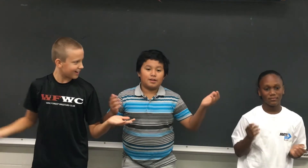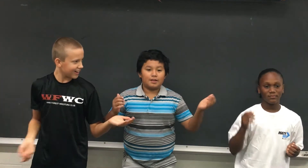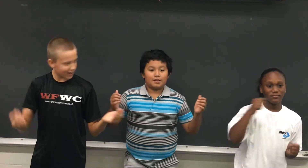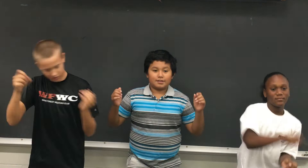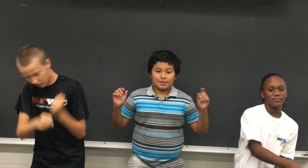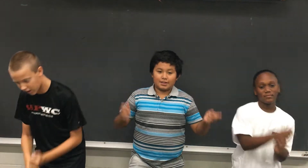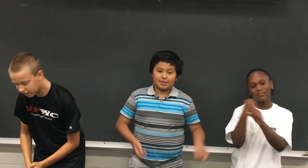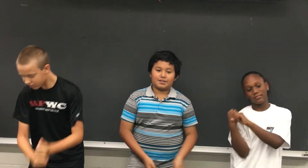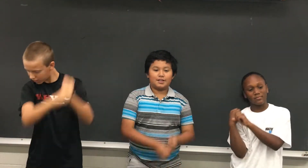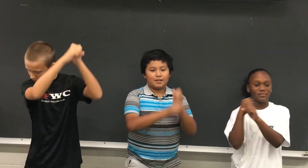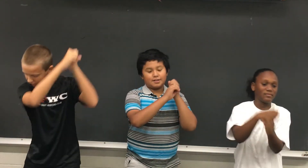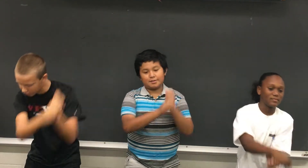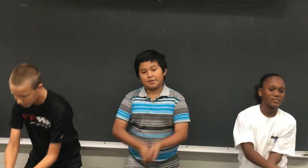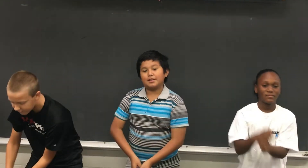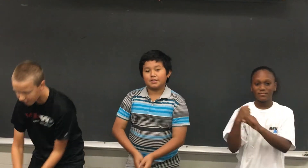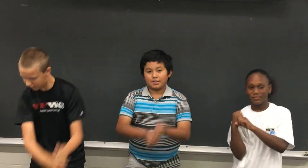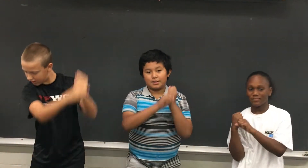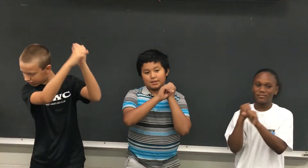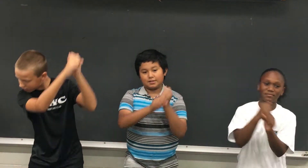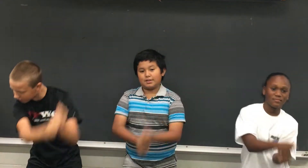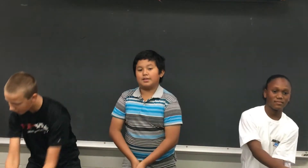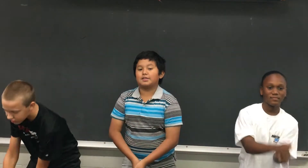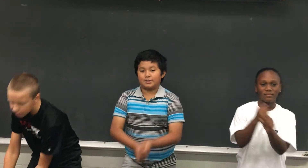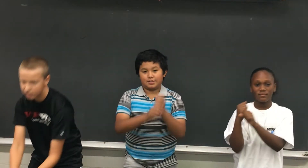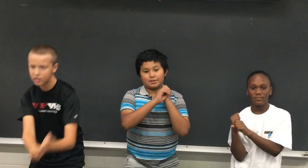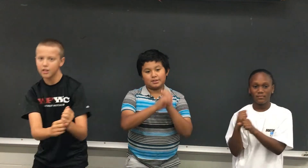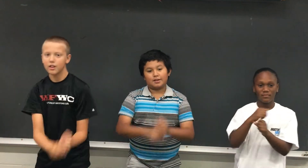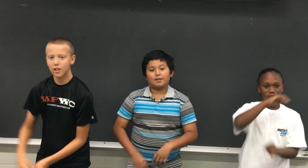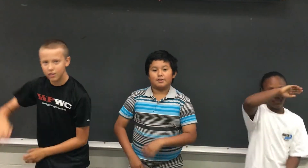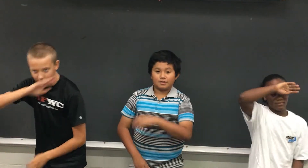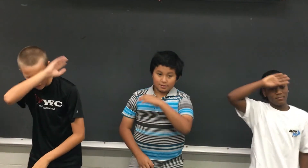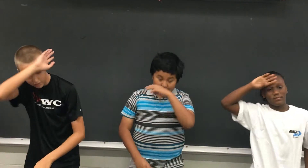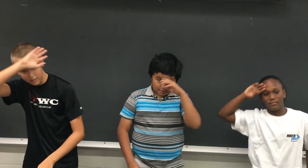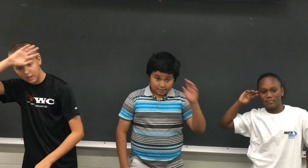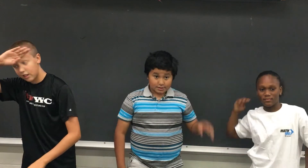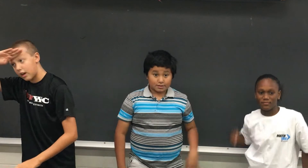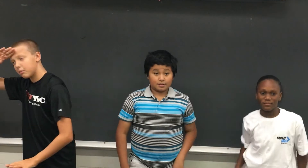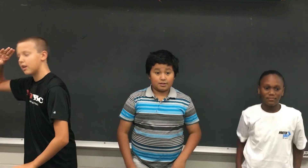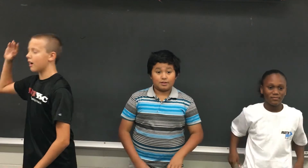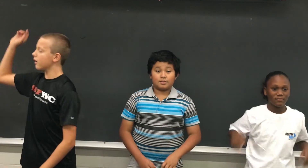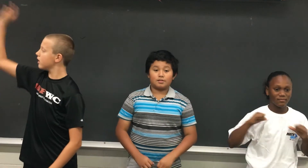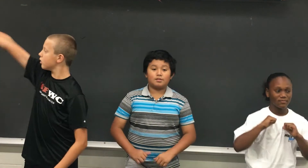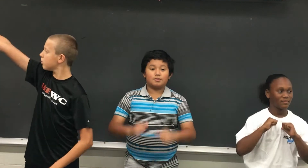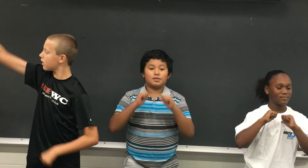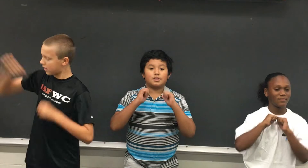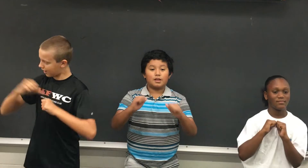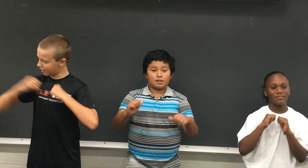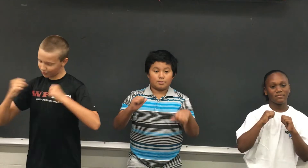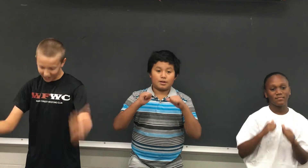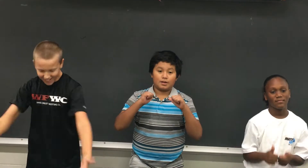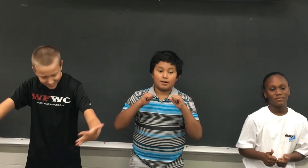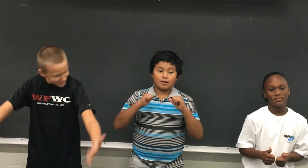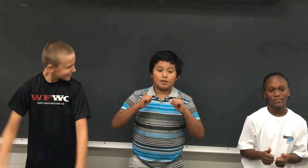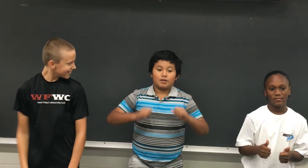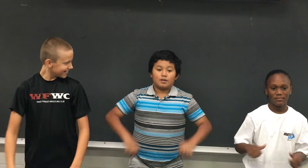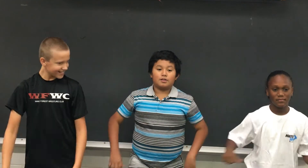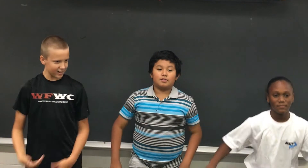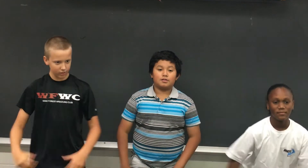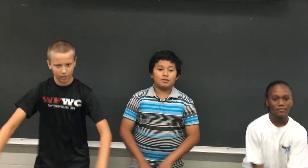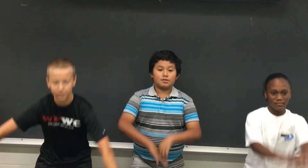are changed by human environmental interaction. Yeah, they develop the landscape, allowing humans there to thrive. So grab the rivers and